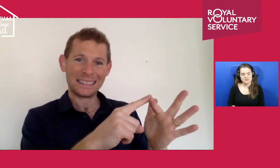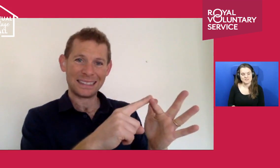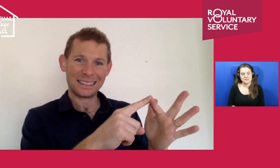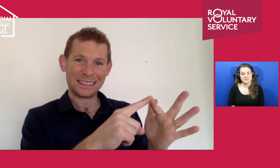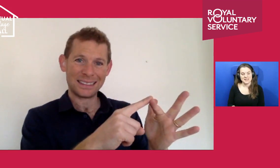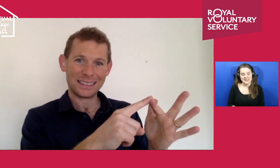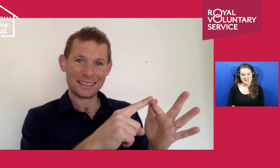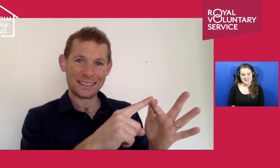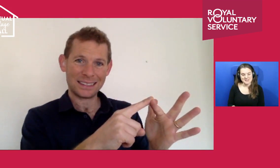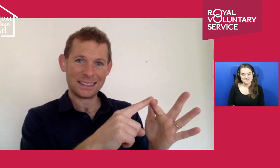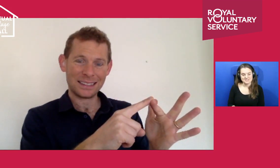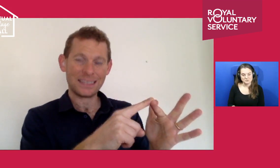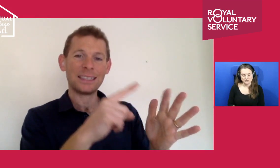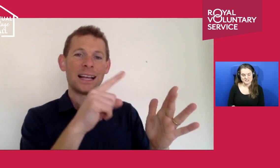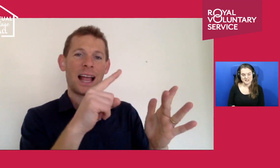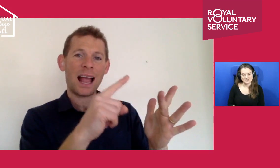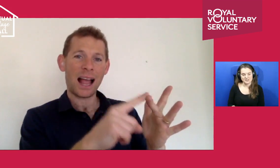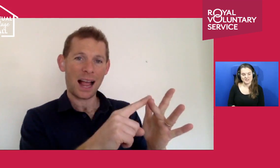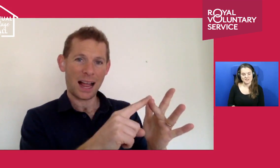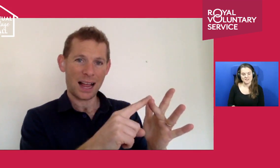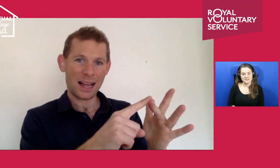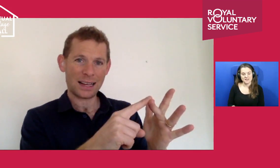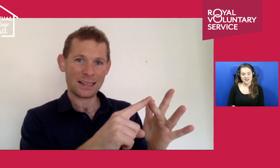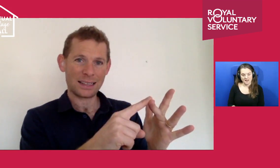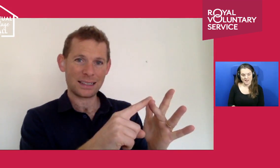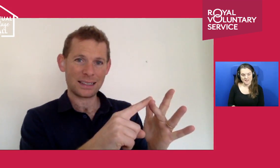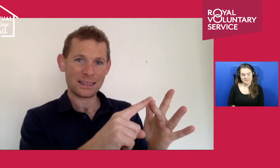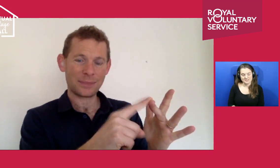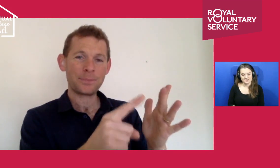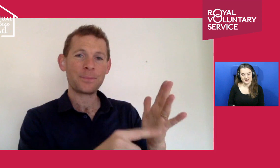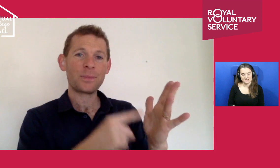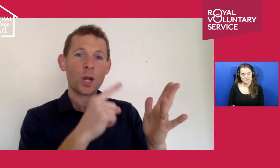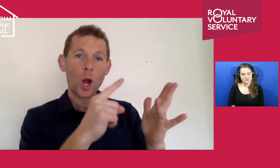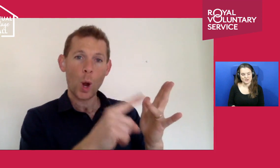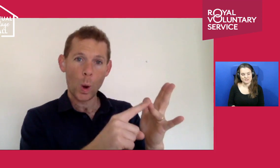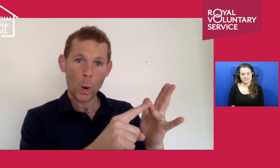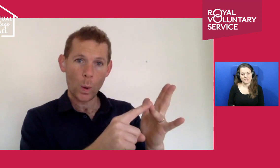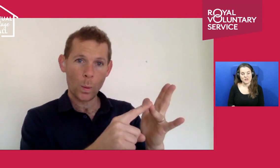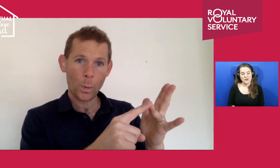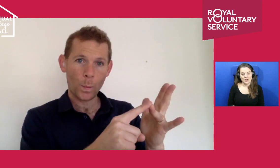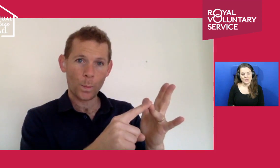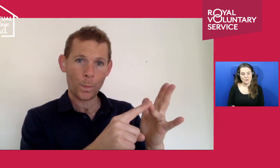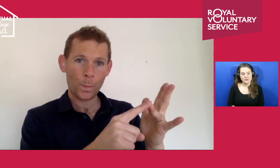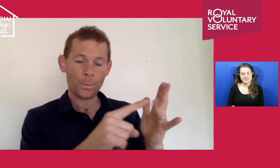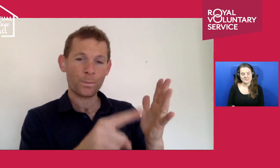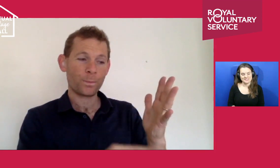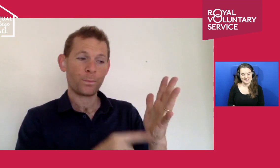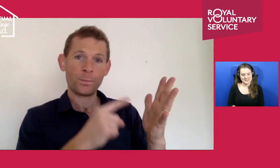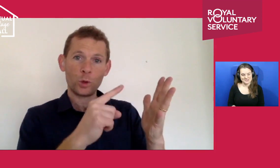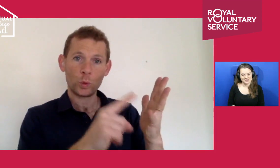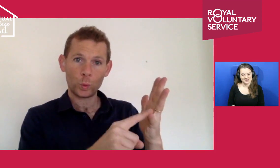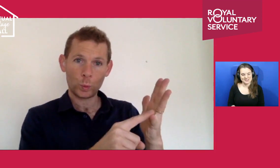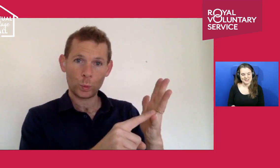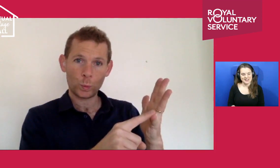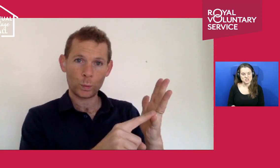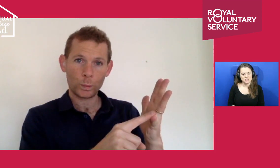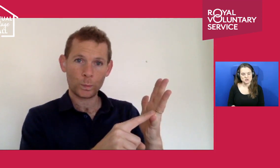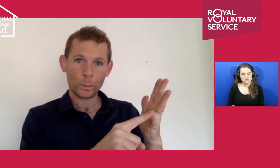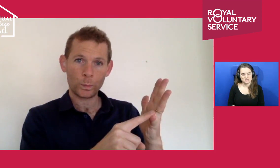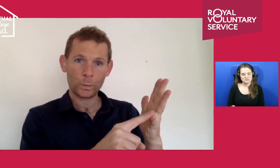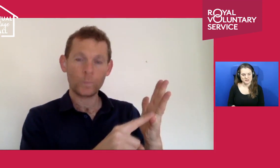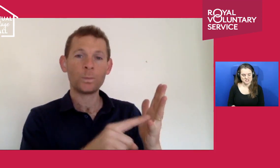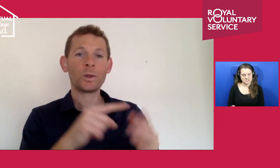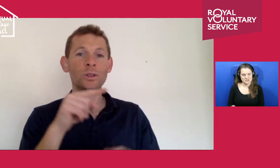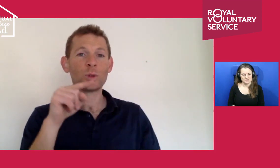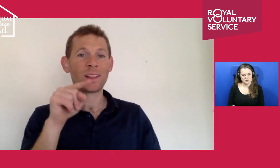thumb. E. You point to the next finger. I is the next one across. O is the next one. And